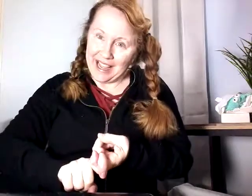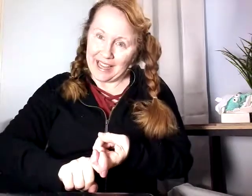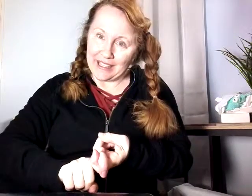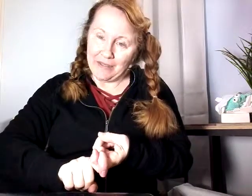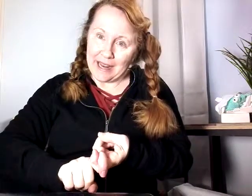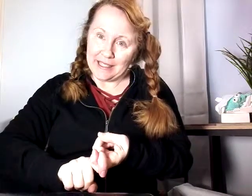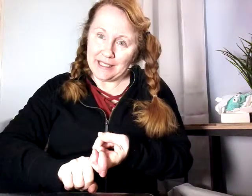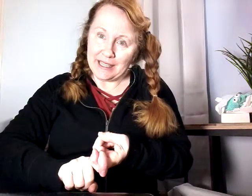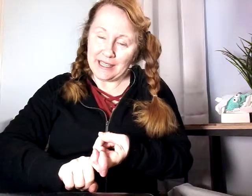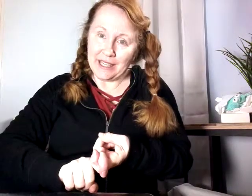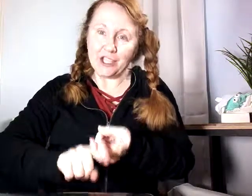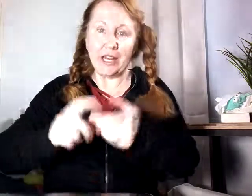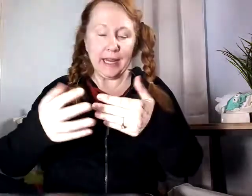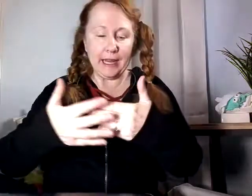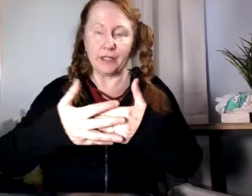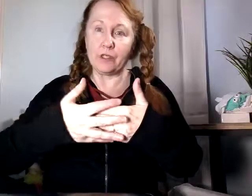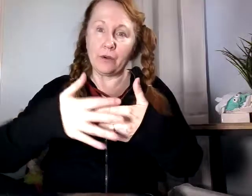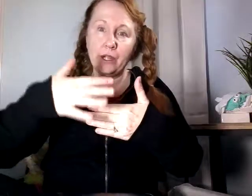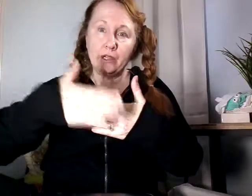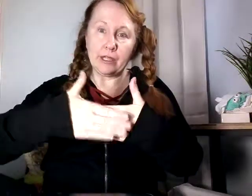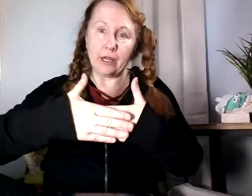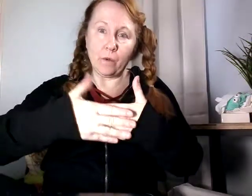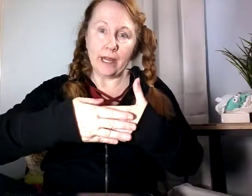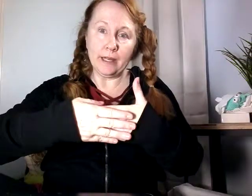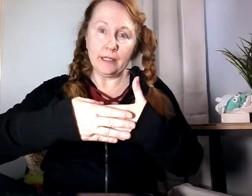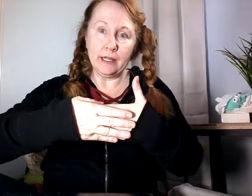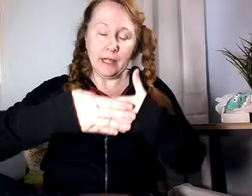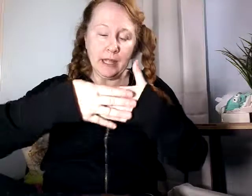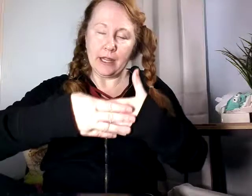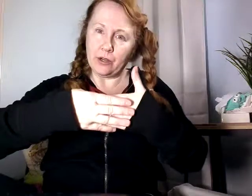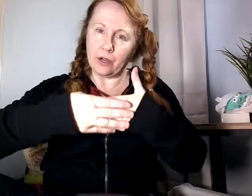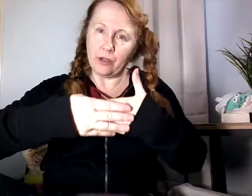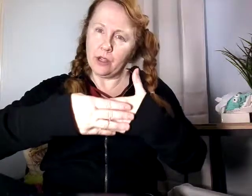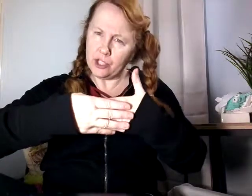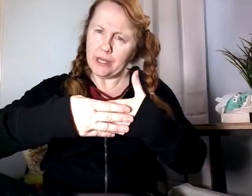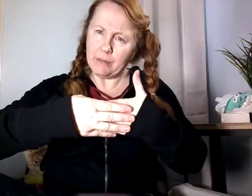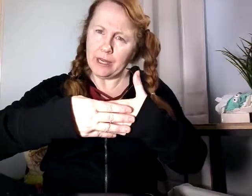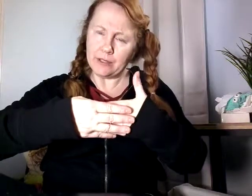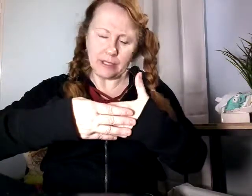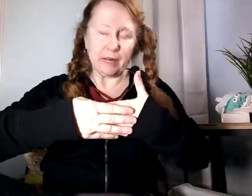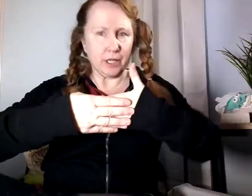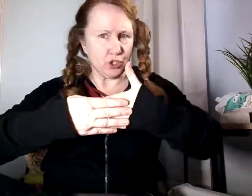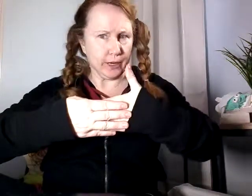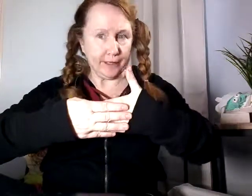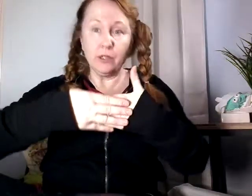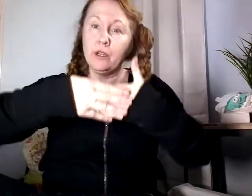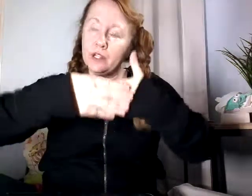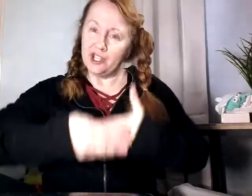see friends shaking hands, so you're taking one hand and you're going to shake somebody else's hand, but it's your hand.